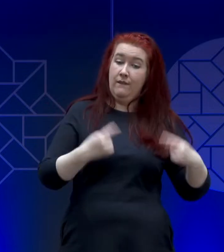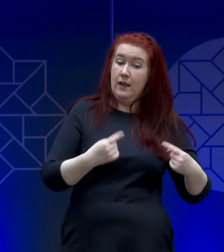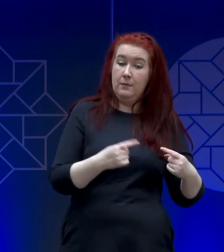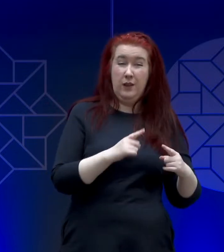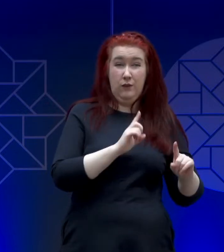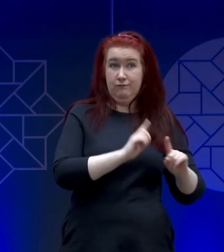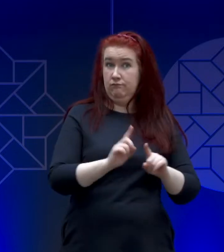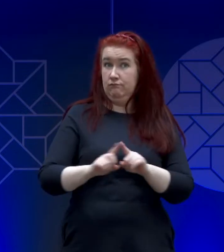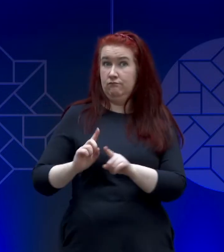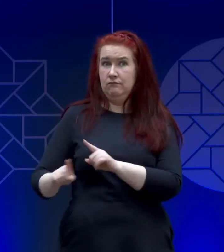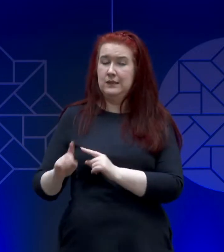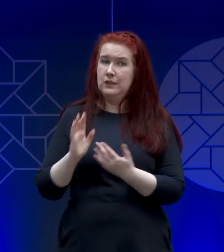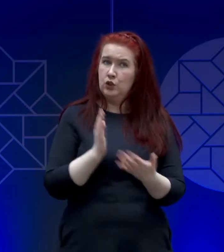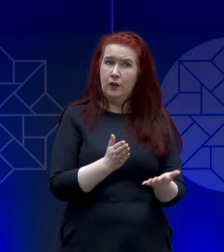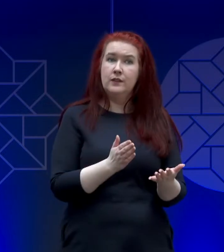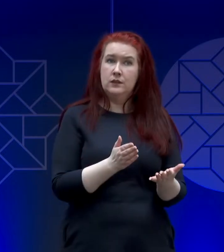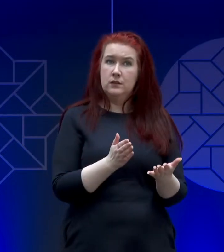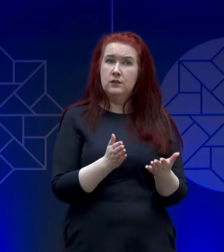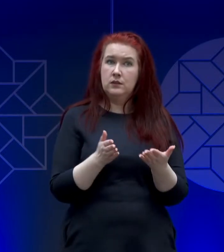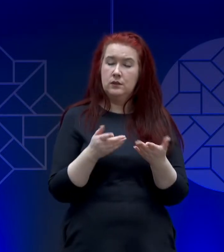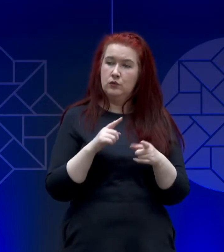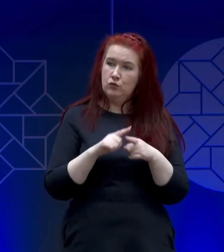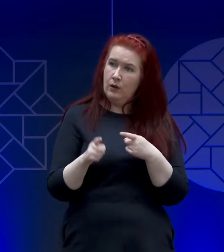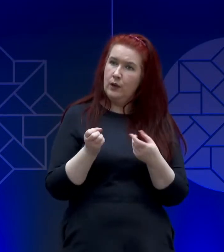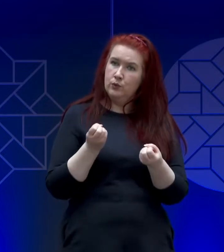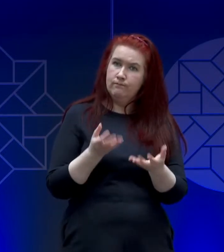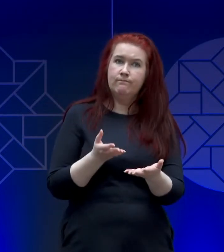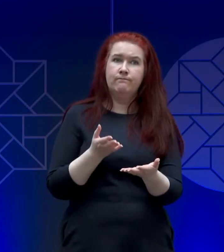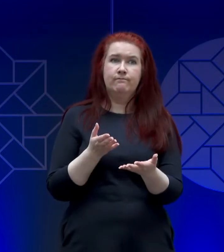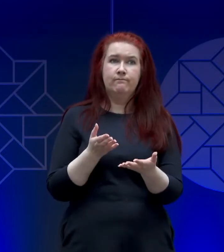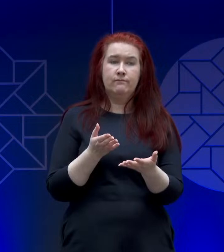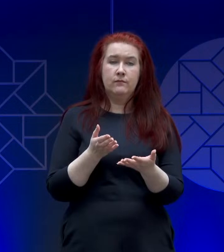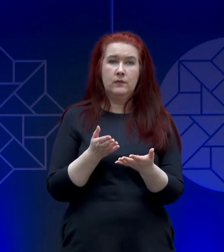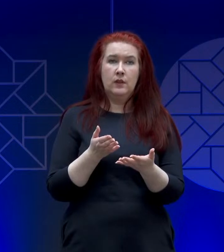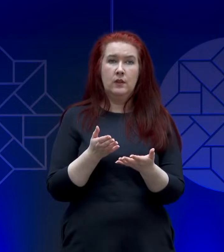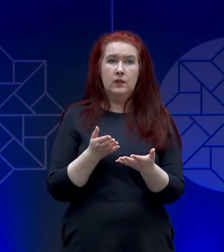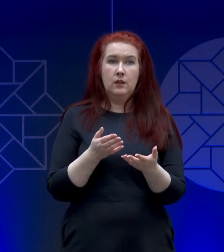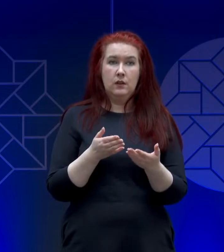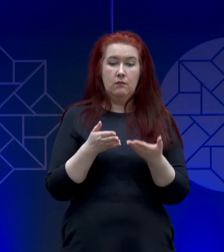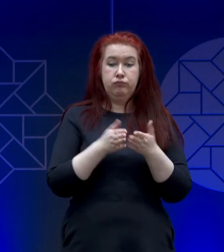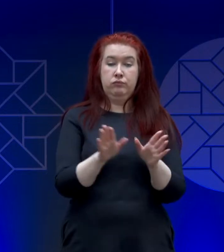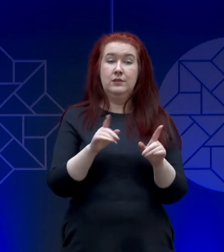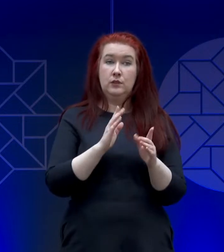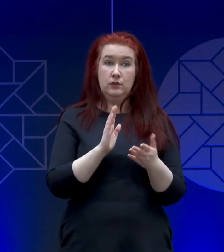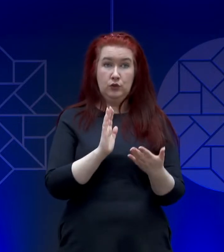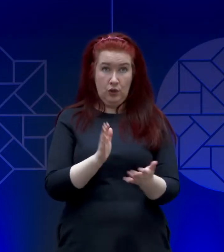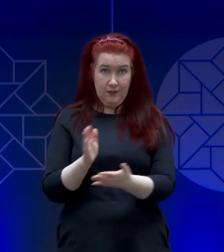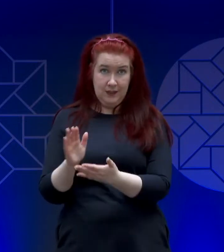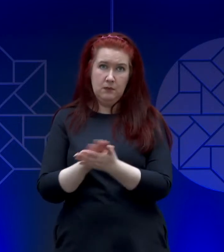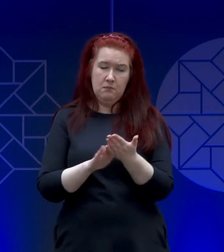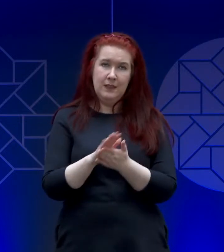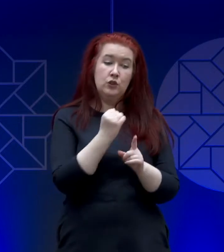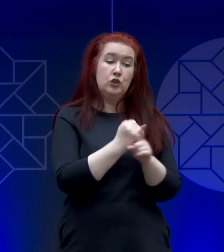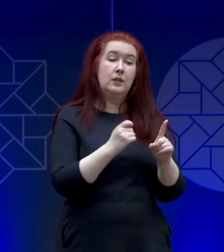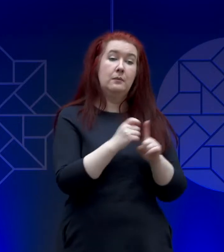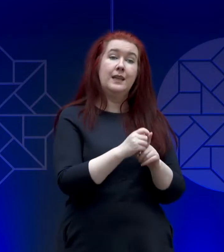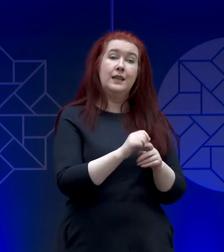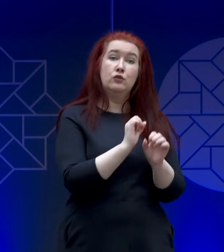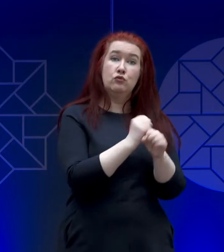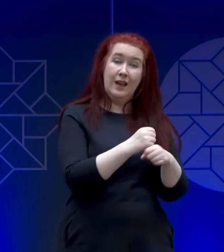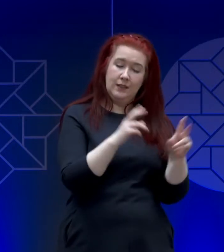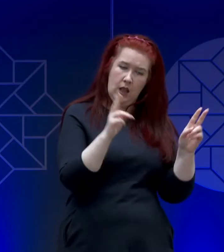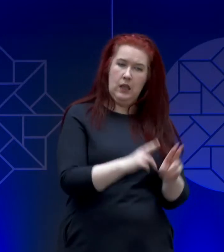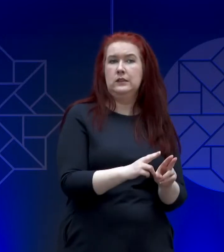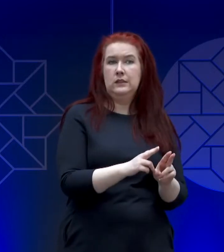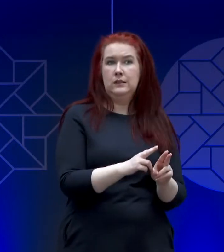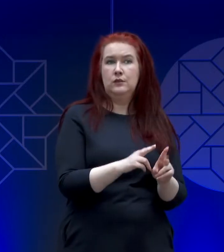of services to help to reduce the demand that is placed directly on GP